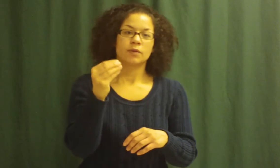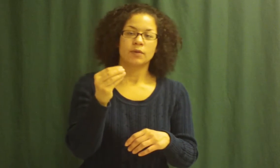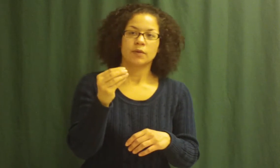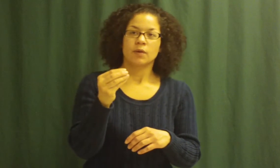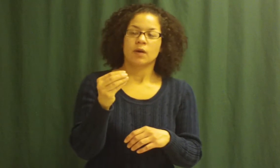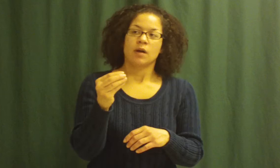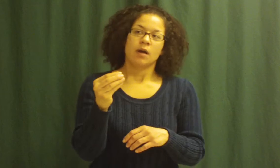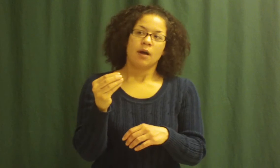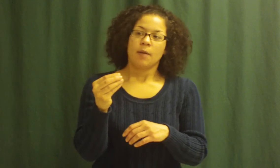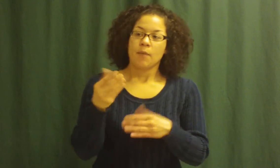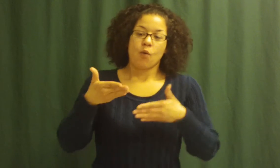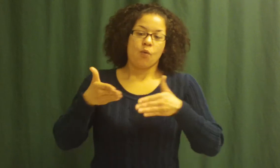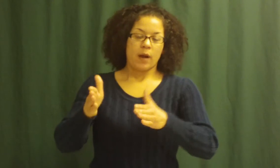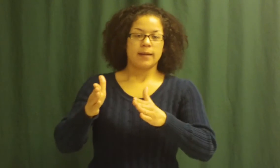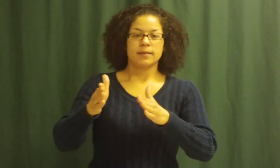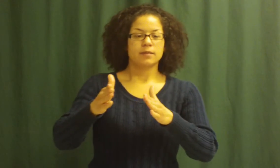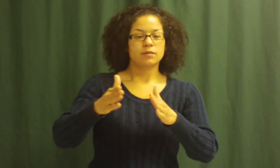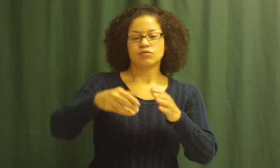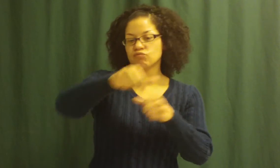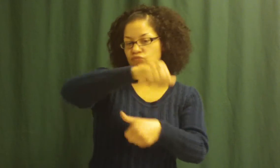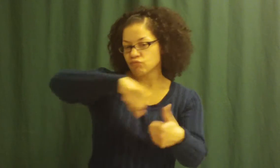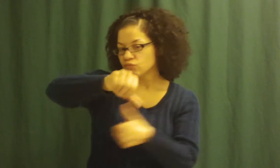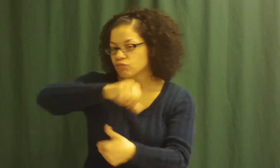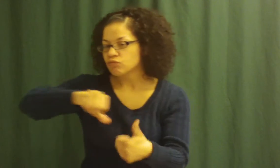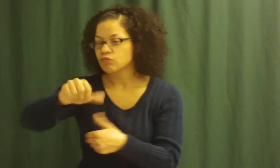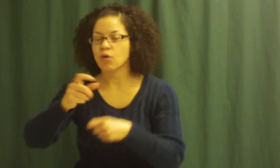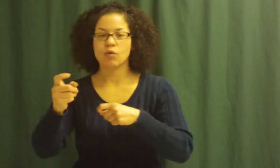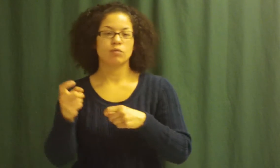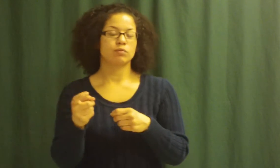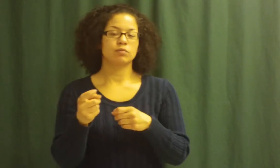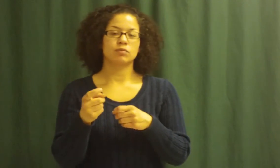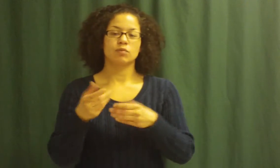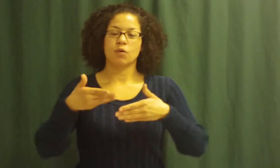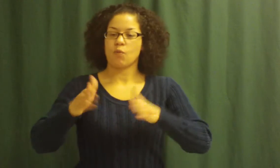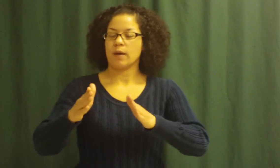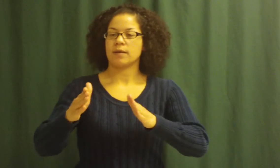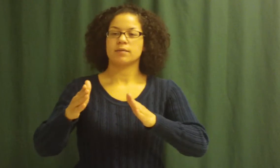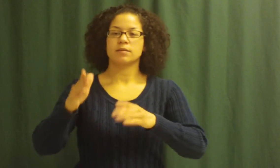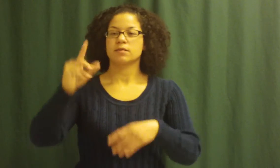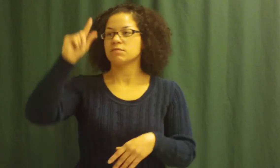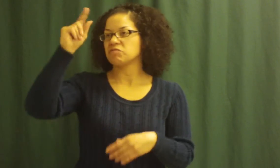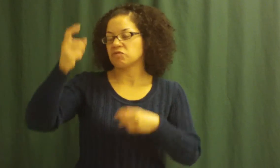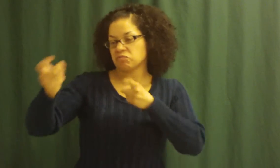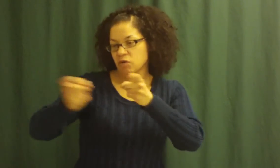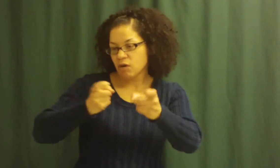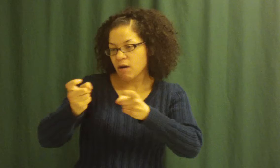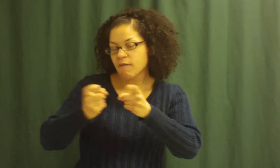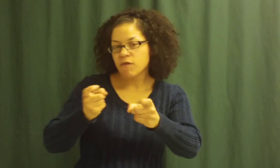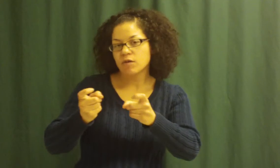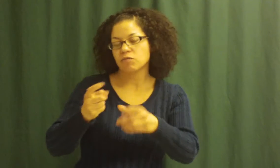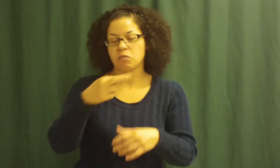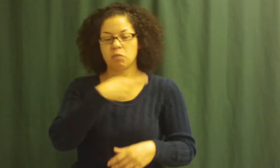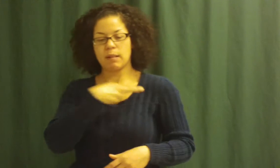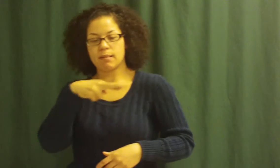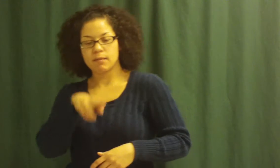socialization, rules of governance, and a system of religion represent typical cultural features